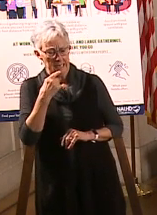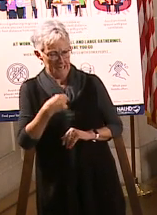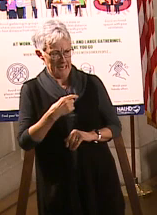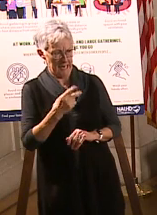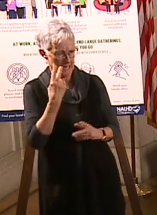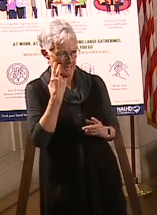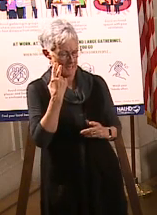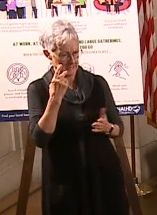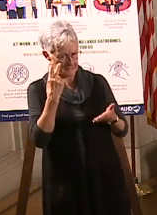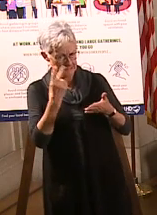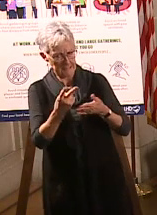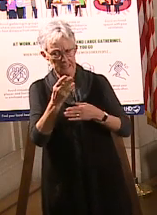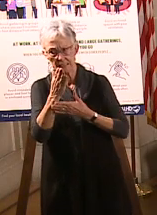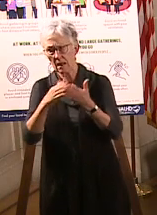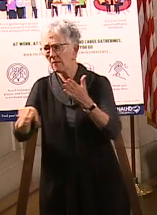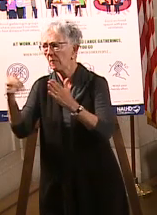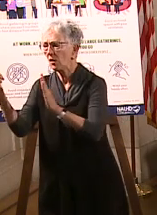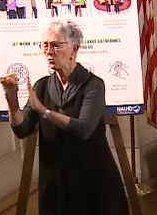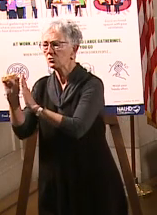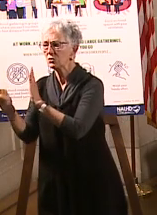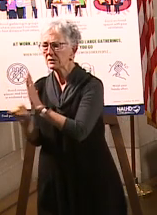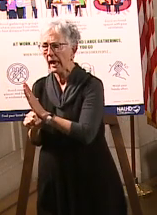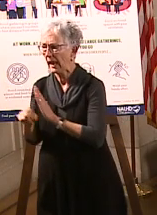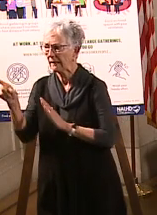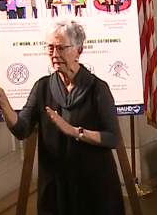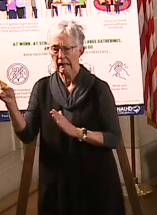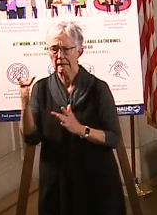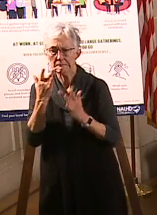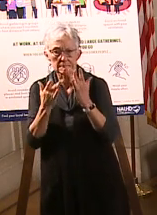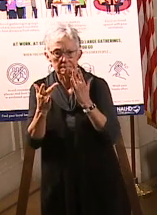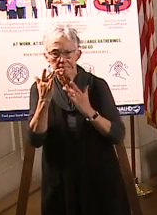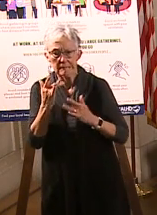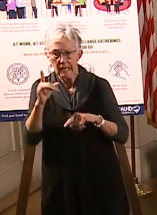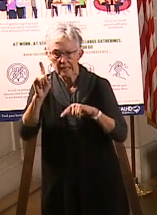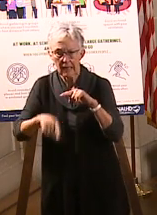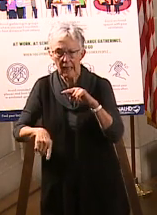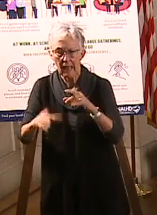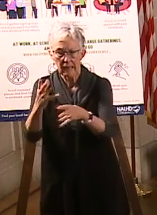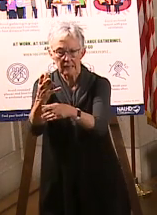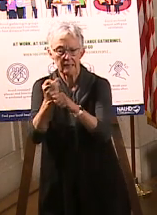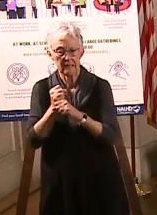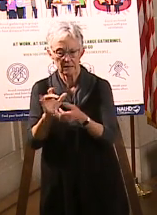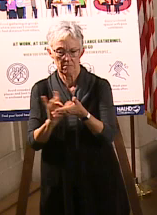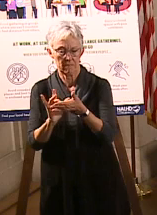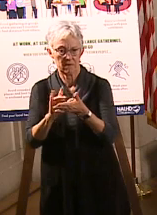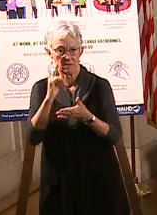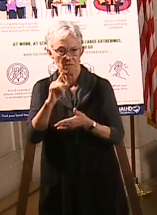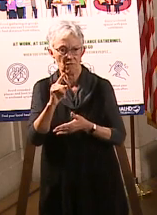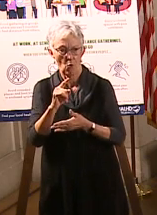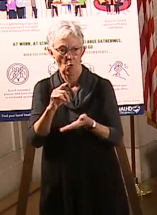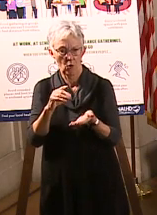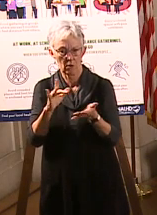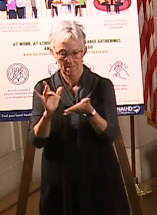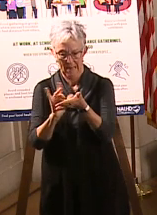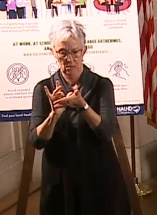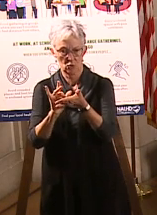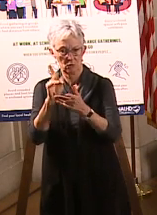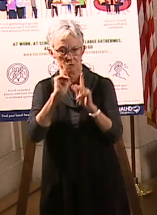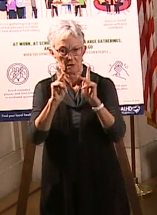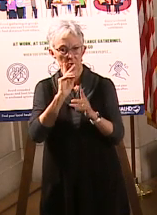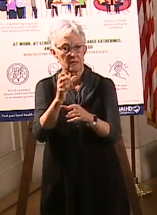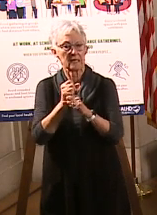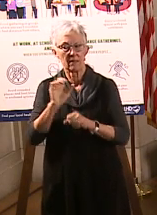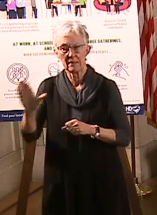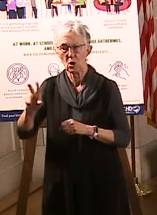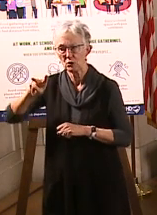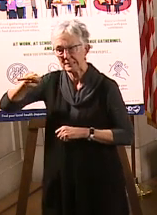their second dose of the vaccine. Have we run into the problem here in Nebraska? Is that a concern? I have not heard of anything with